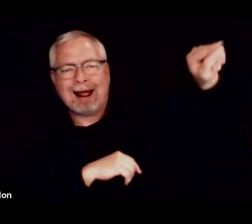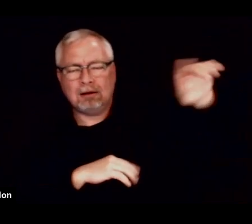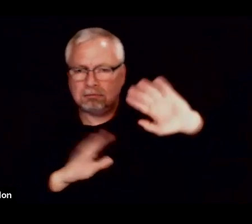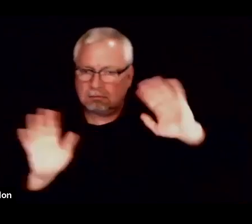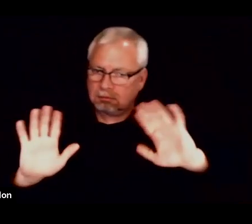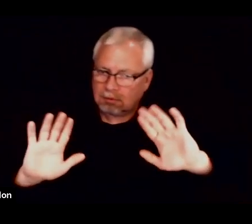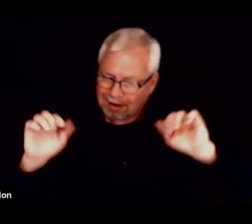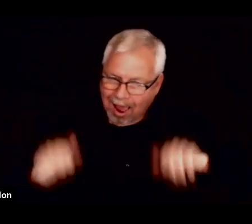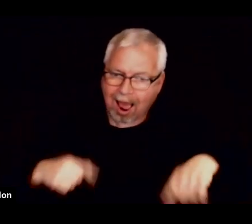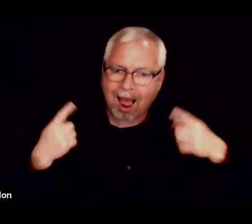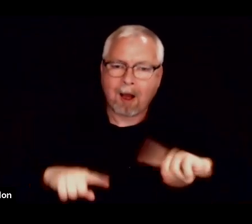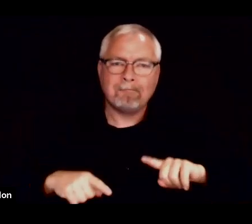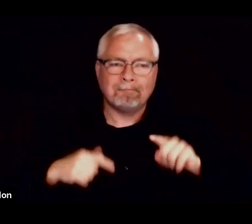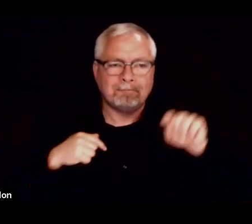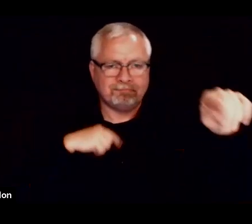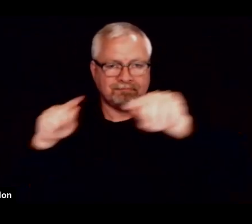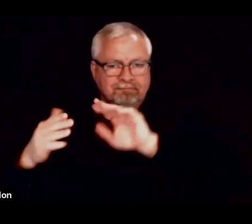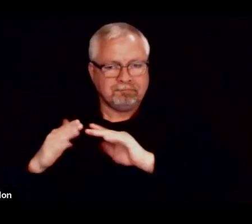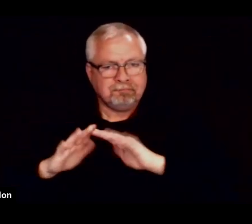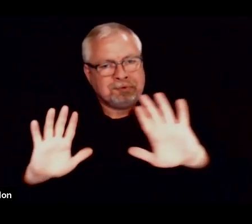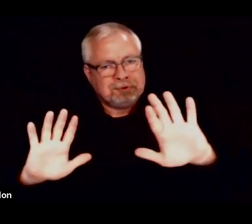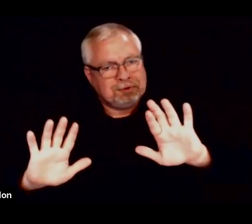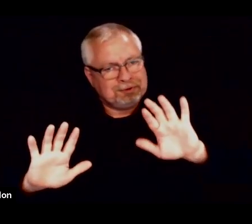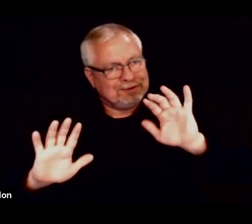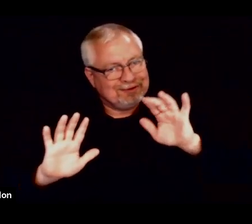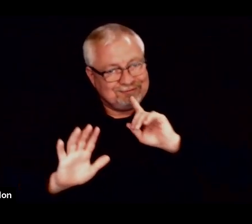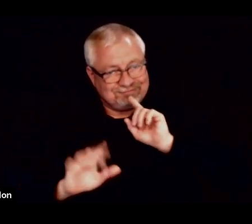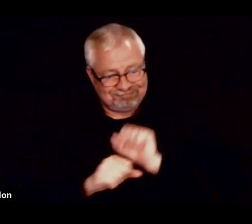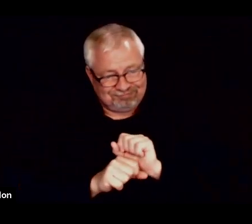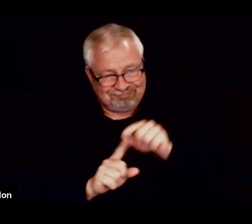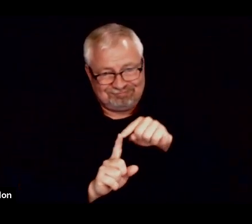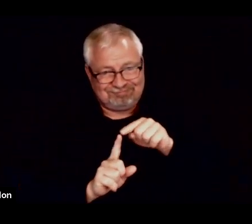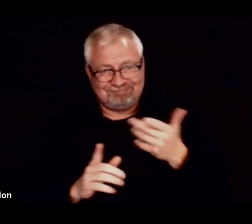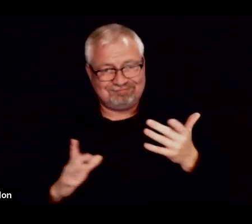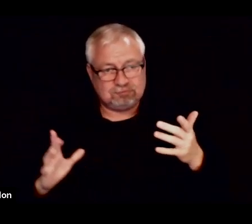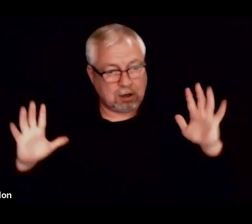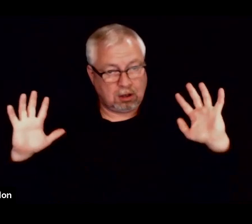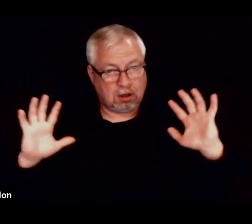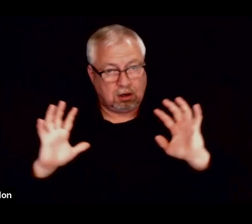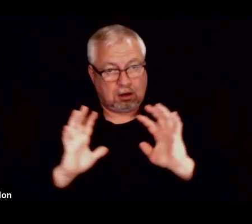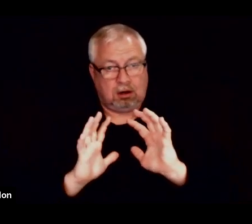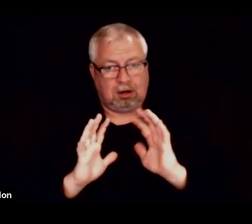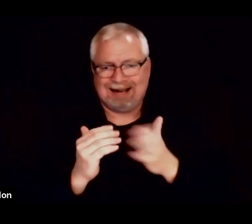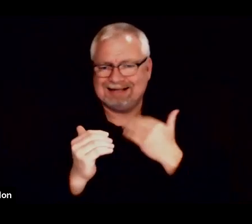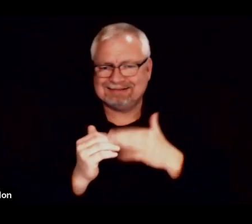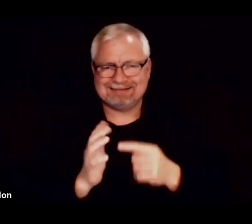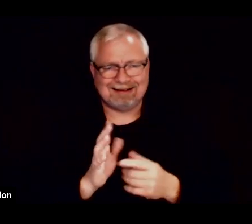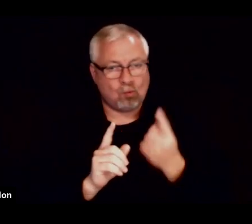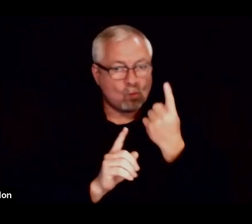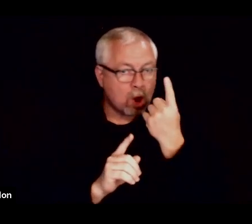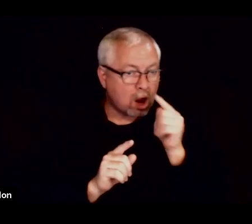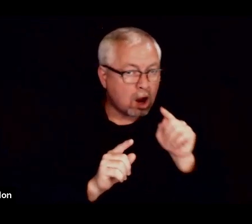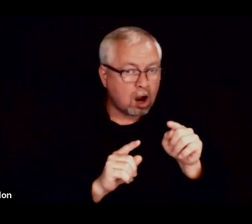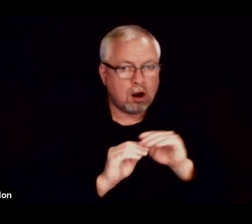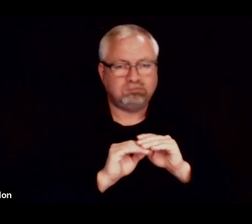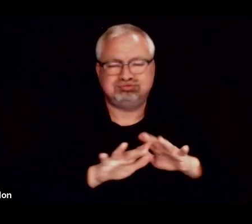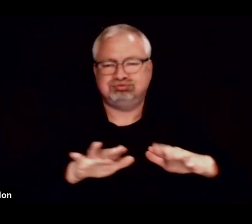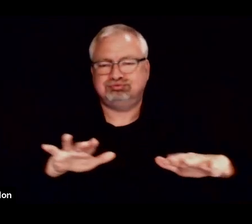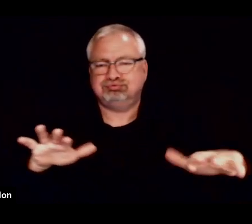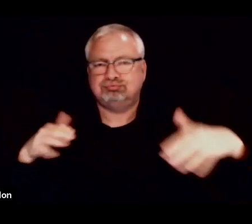answer, but it's all kind of tied together. It's the degree of community spread as well as the specifics of